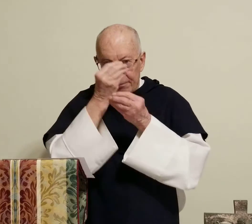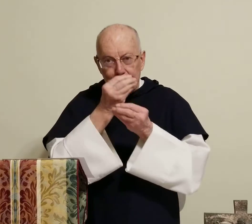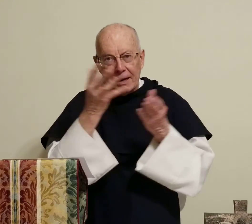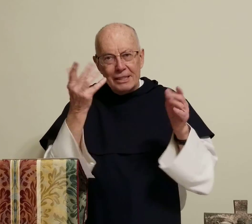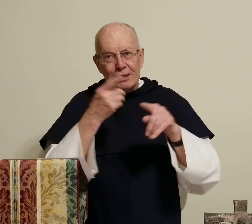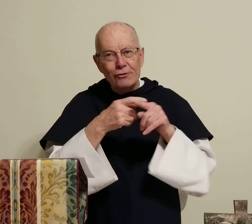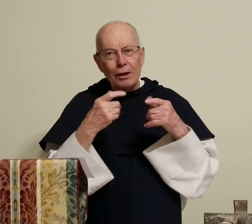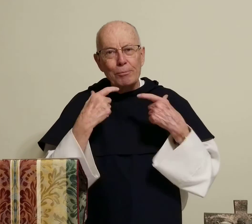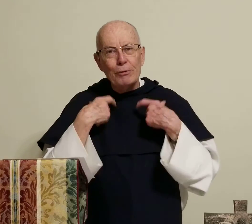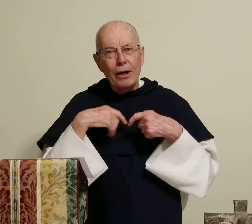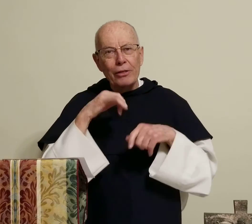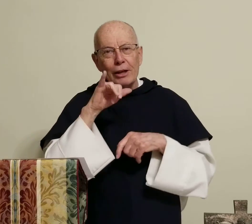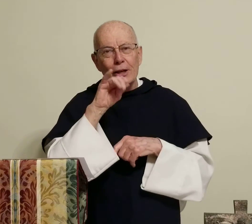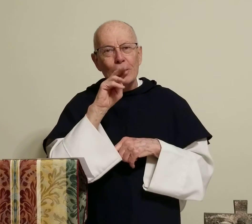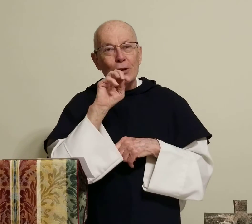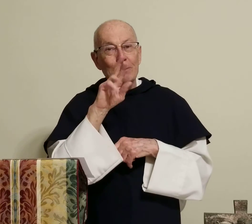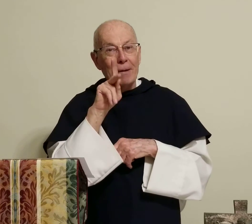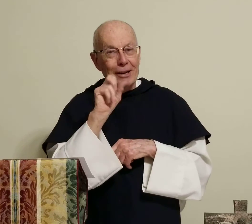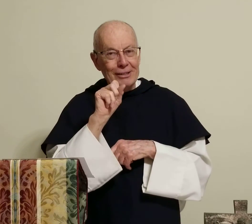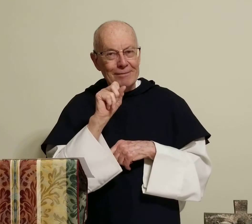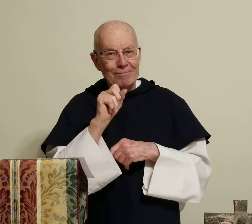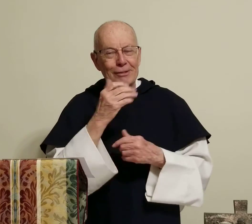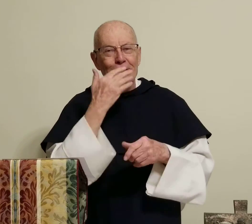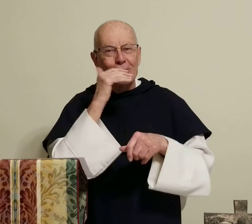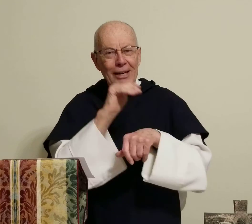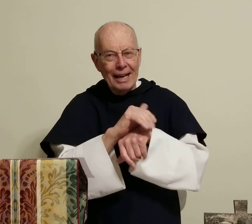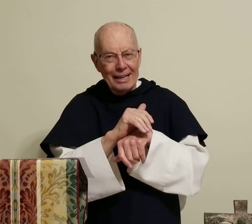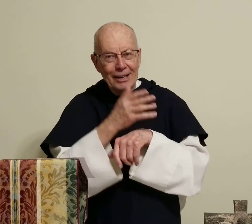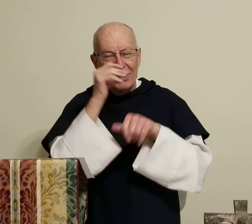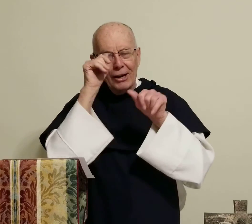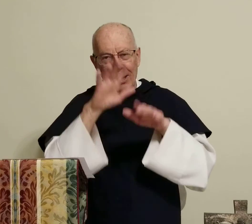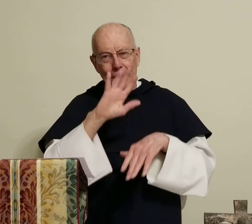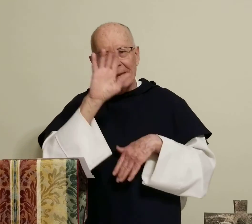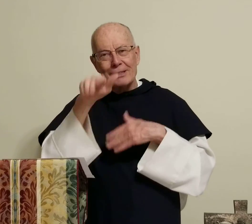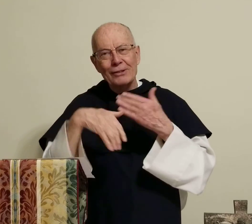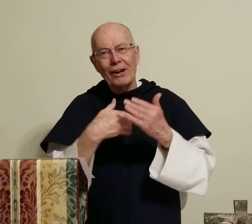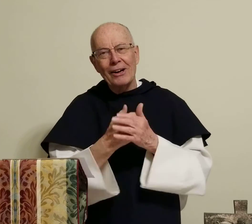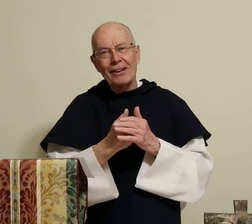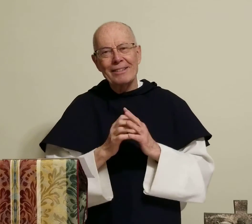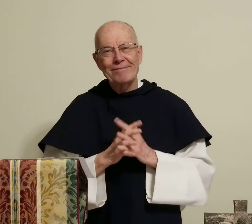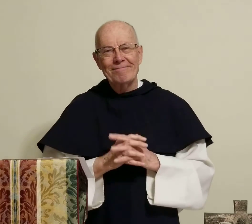Majesty brother, you man, good night. God bless you all.